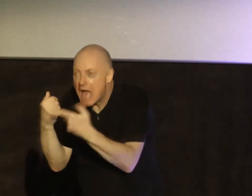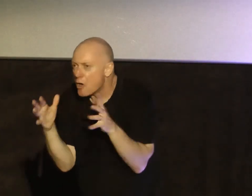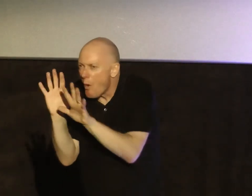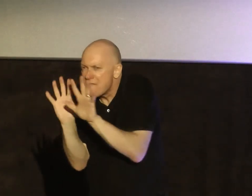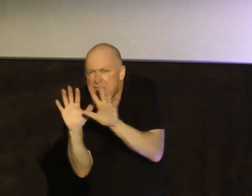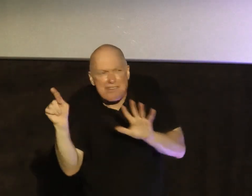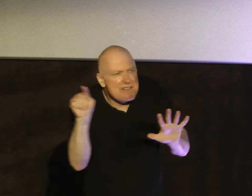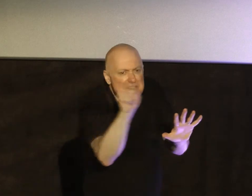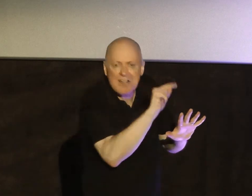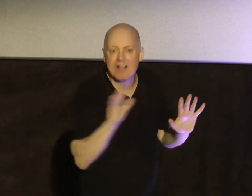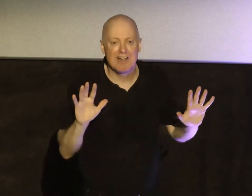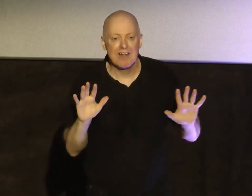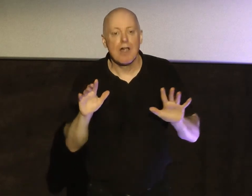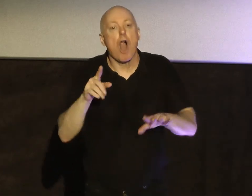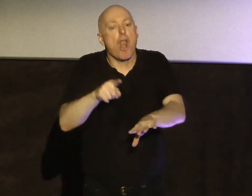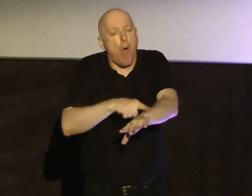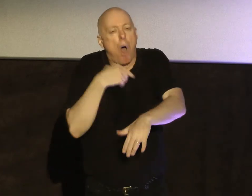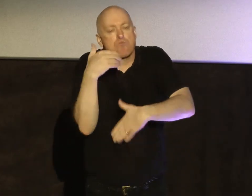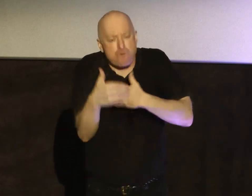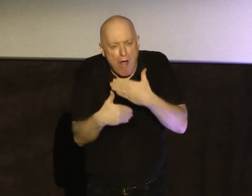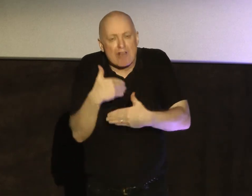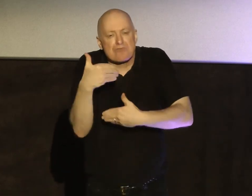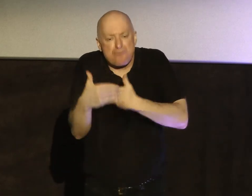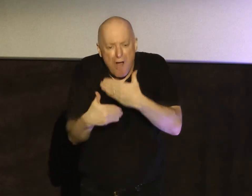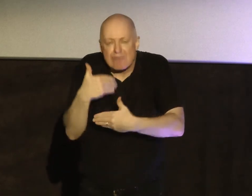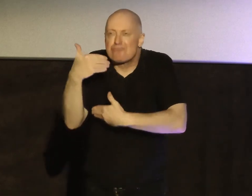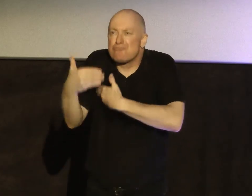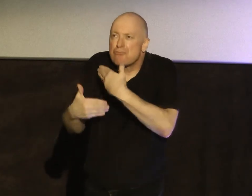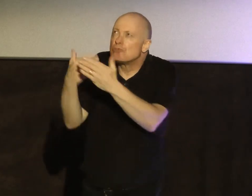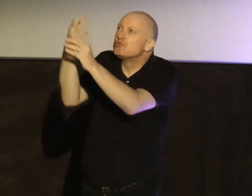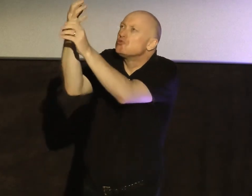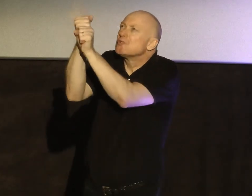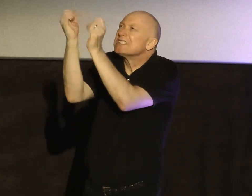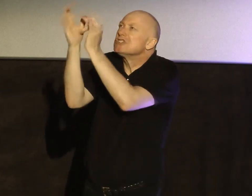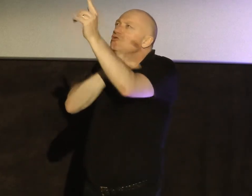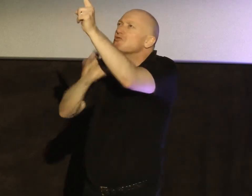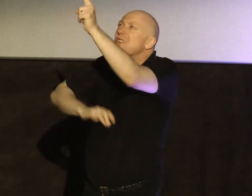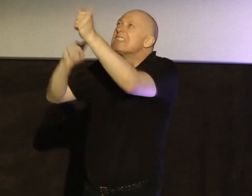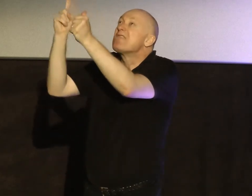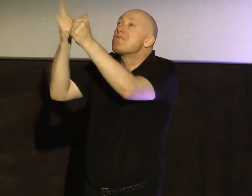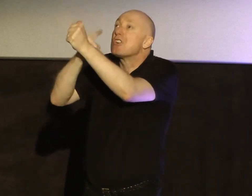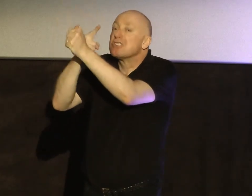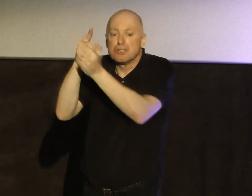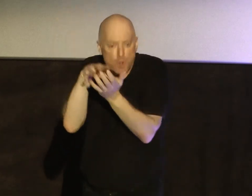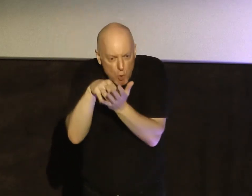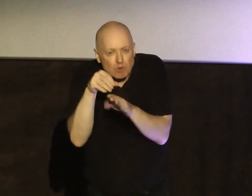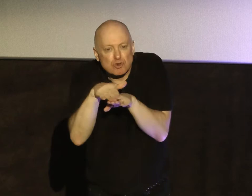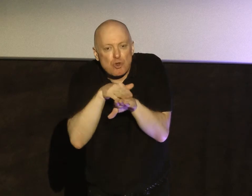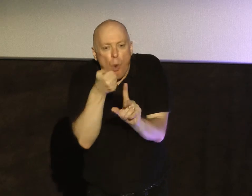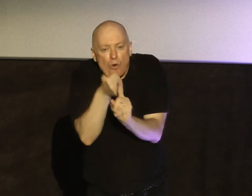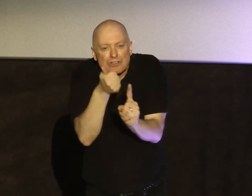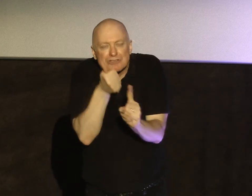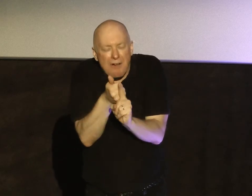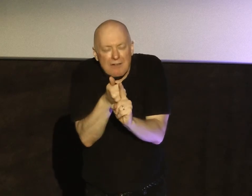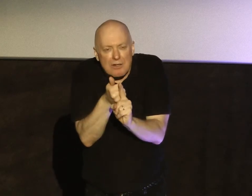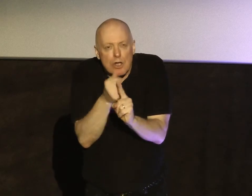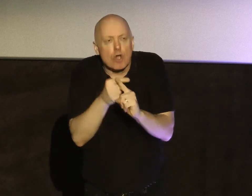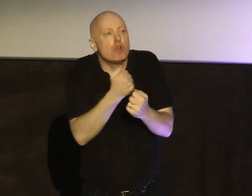long process of growing in her trust of Jesus Christ first, she learned slowly to love others by trusting